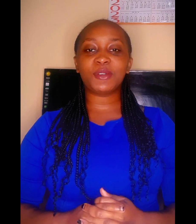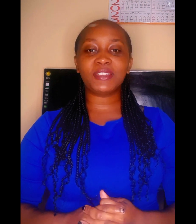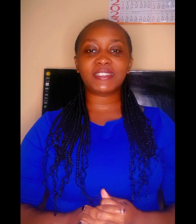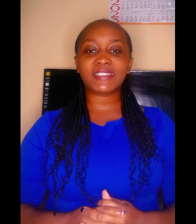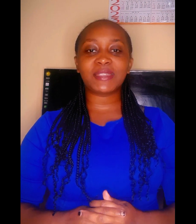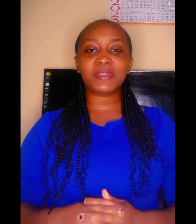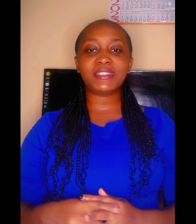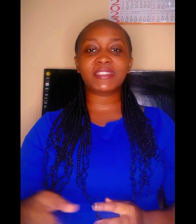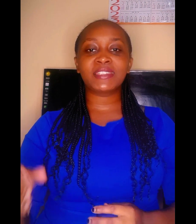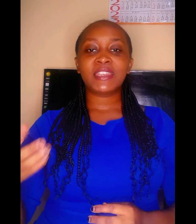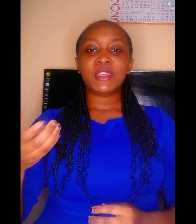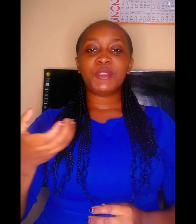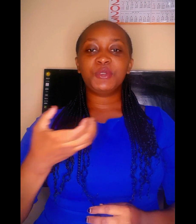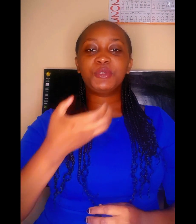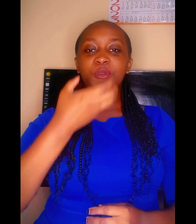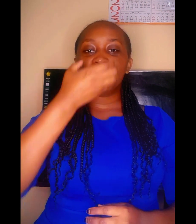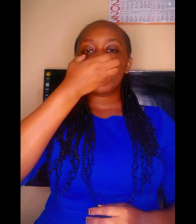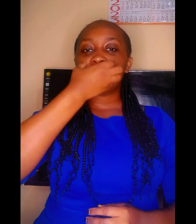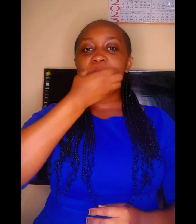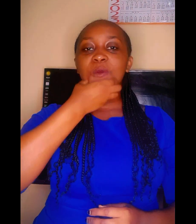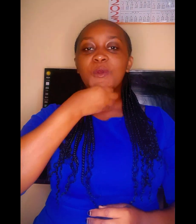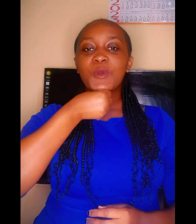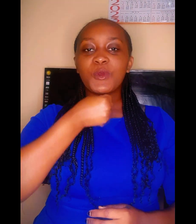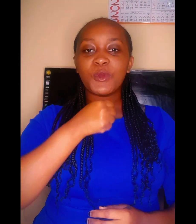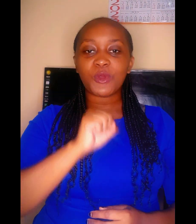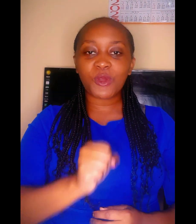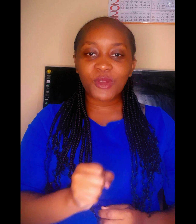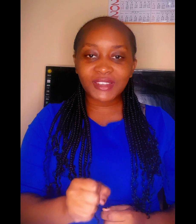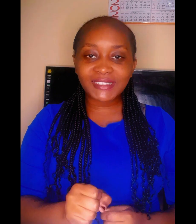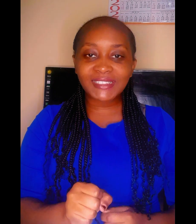Old Testament, you do Old